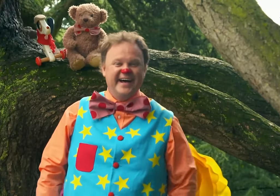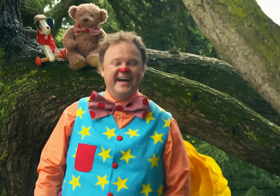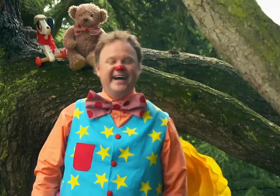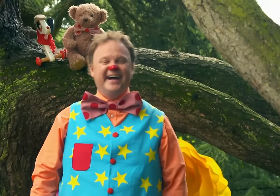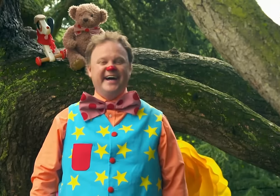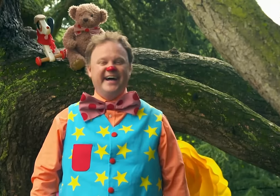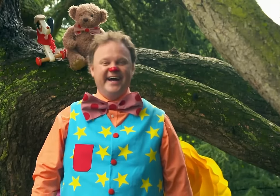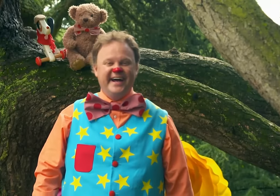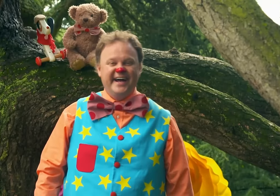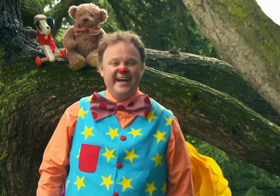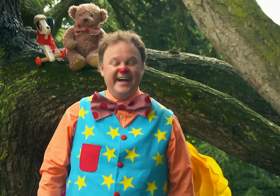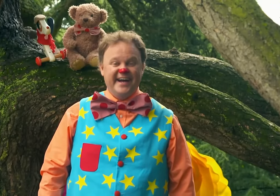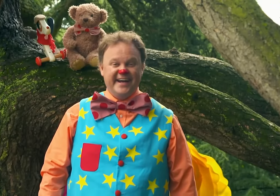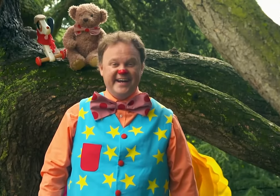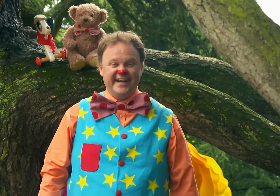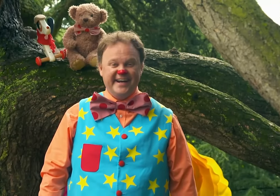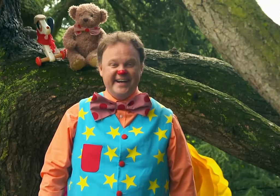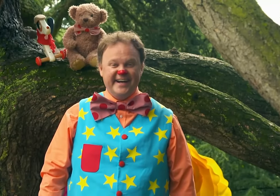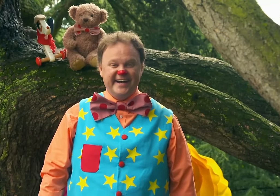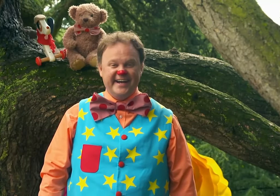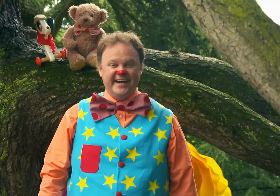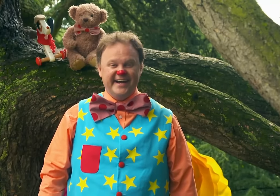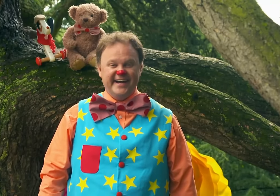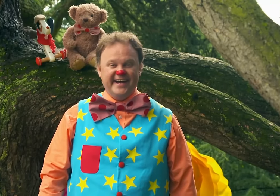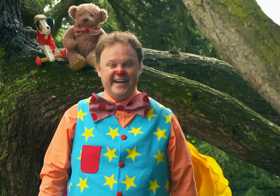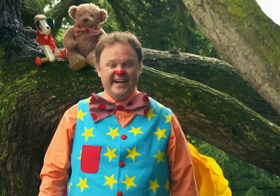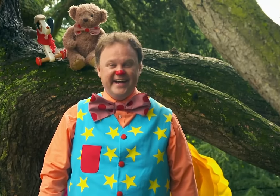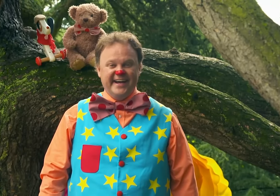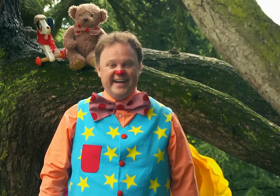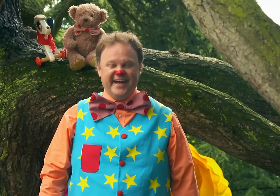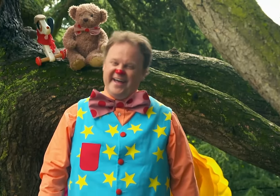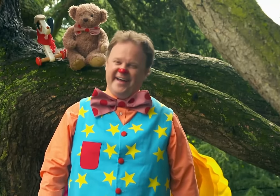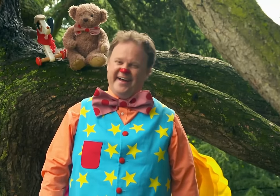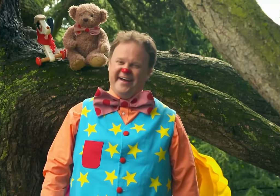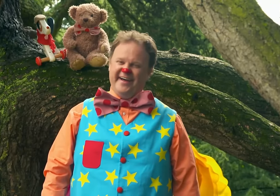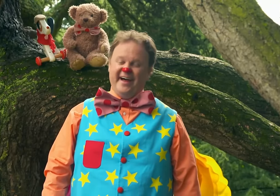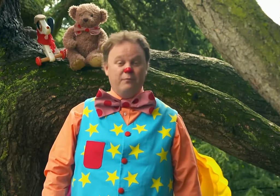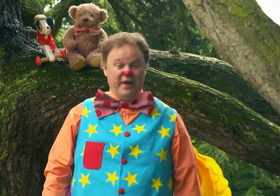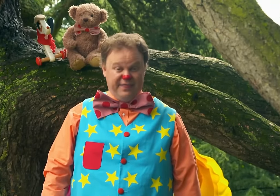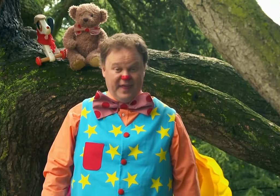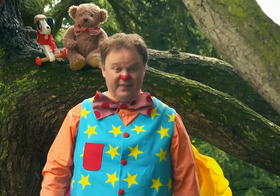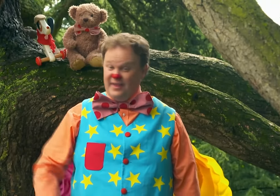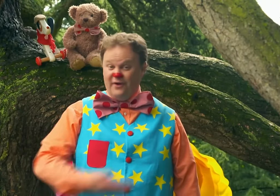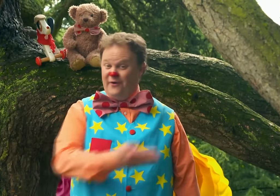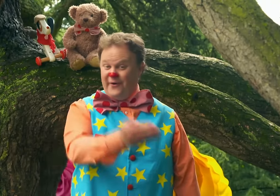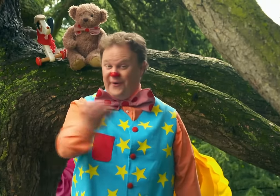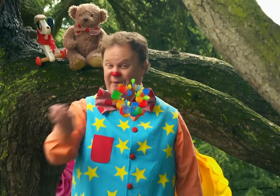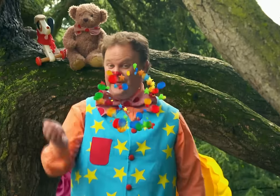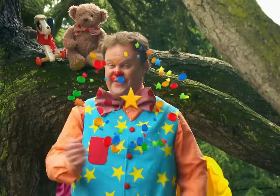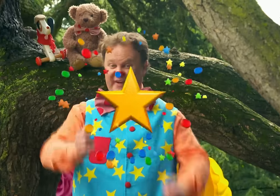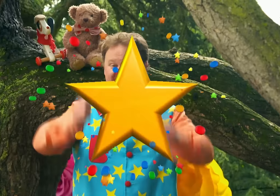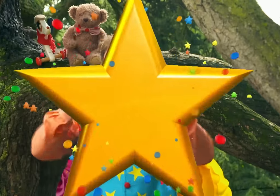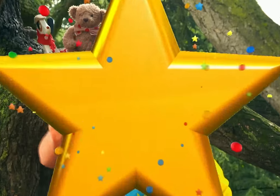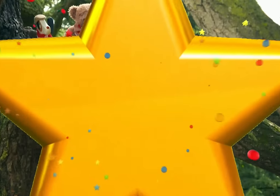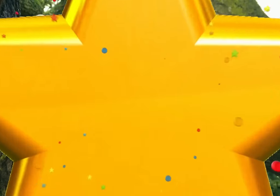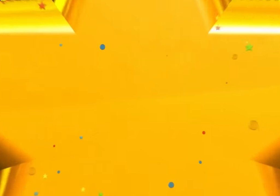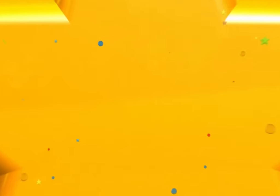Thank you, Mr. Tumble. We think you're a star. And we think that you're all shining